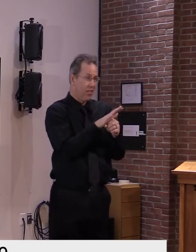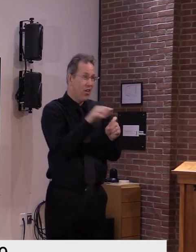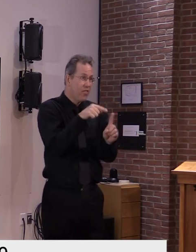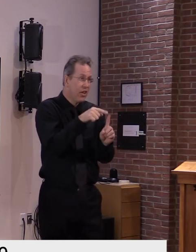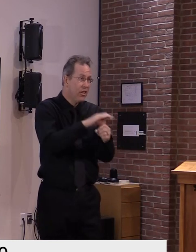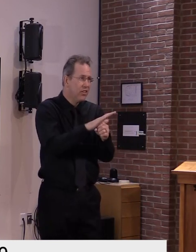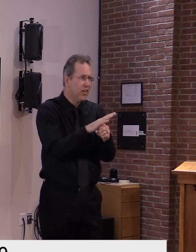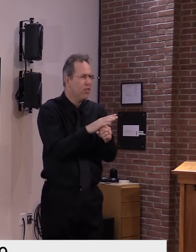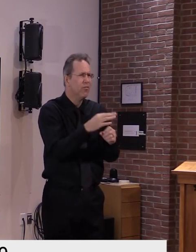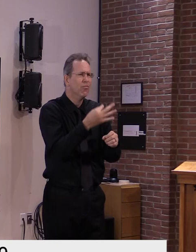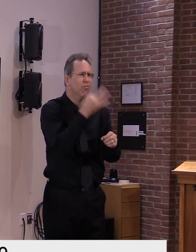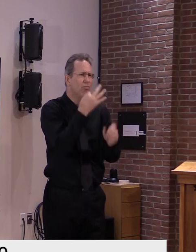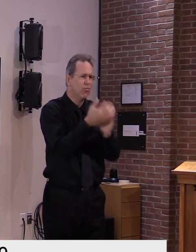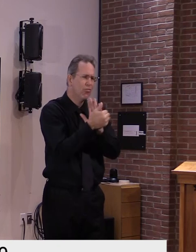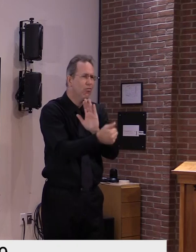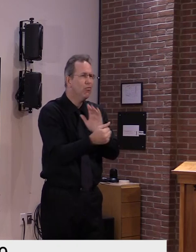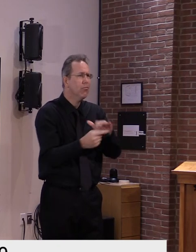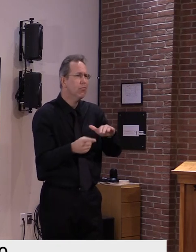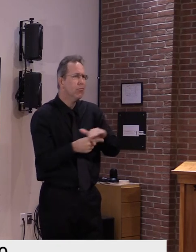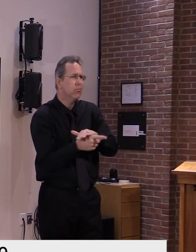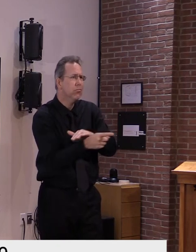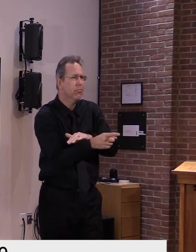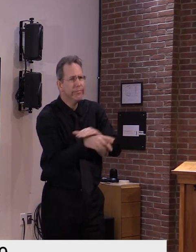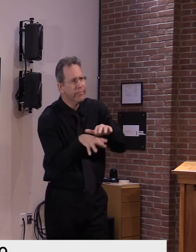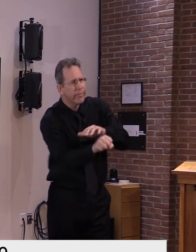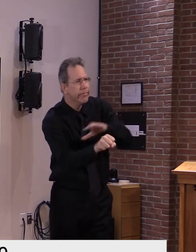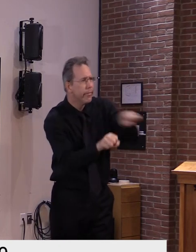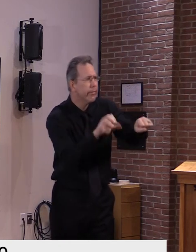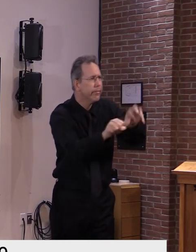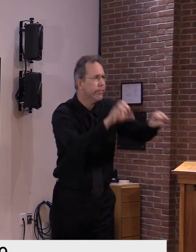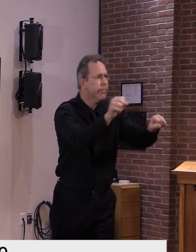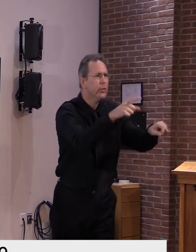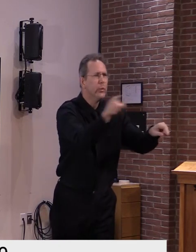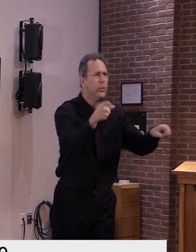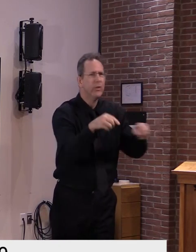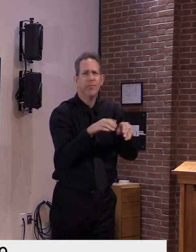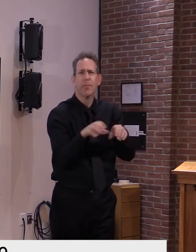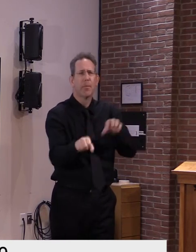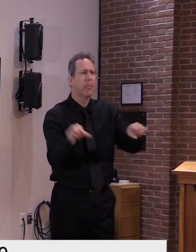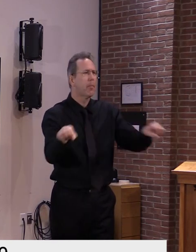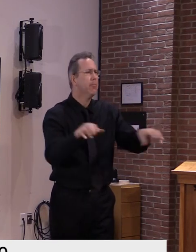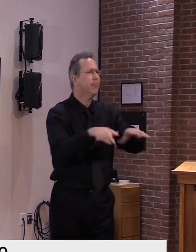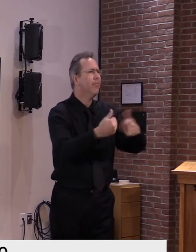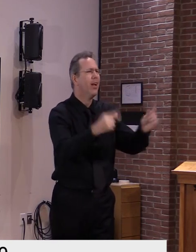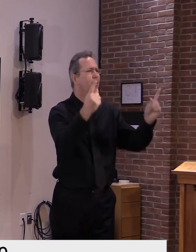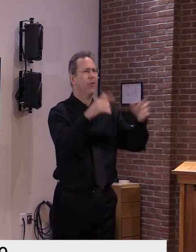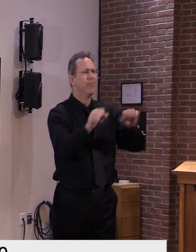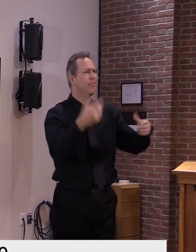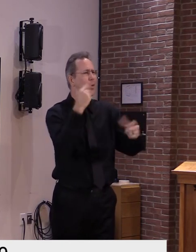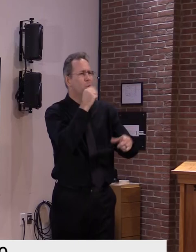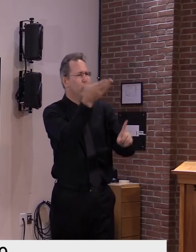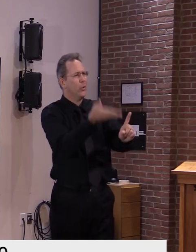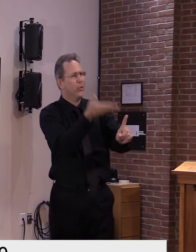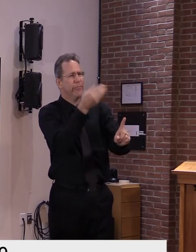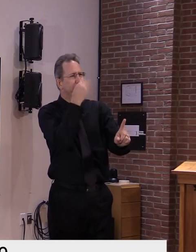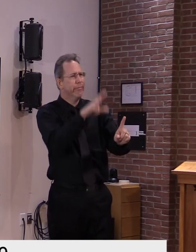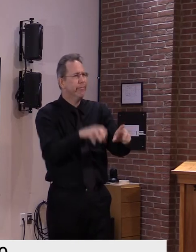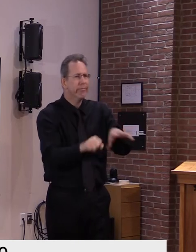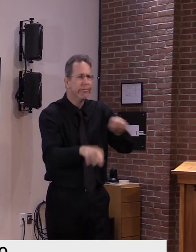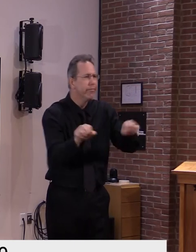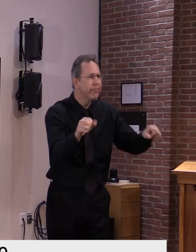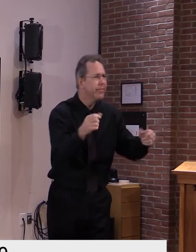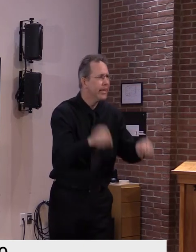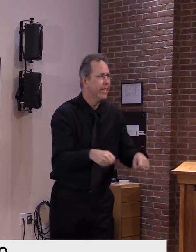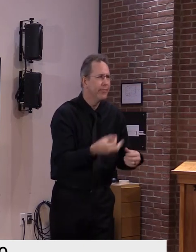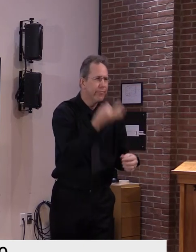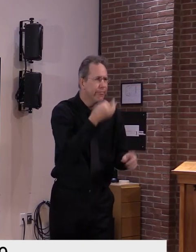infect people so frequently. So the more we can get a handle on that, the better. And